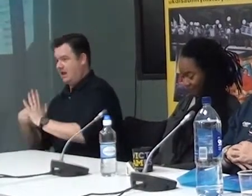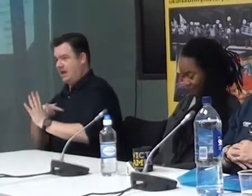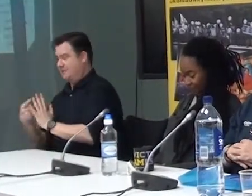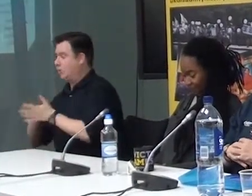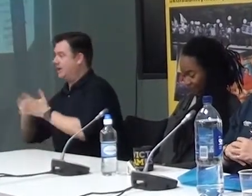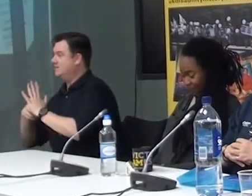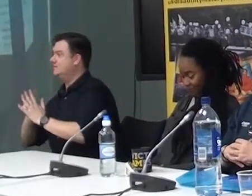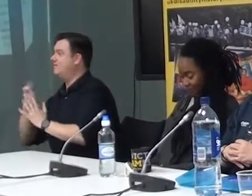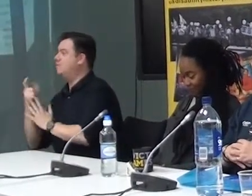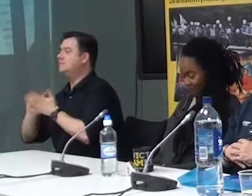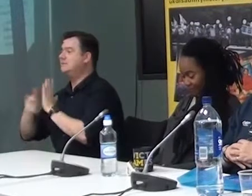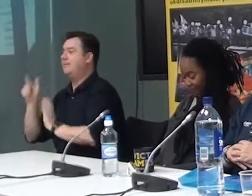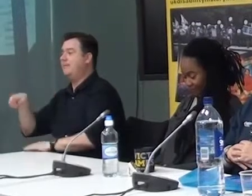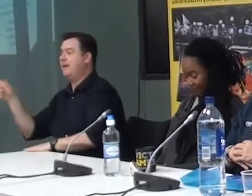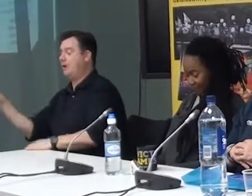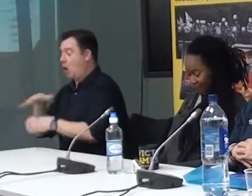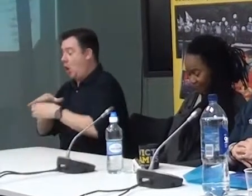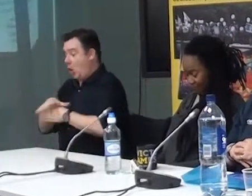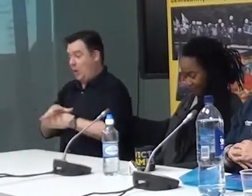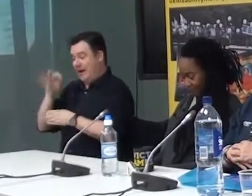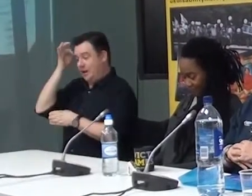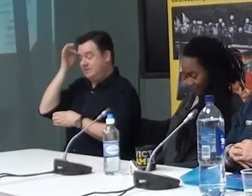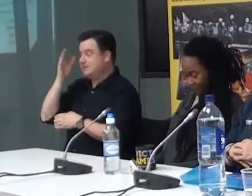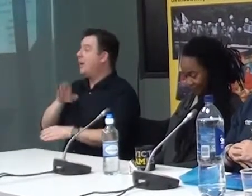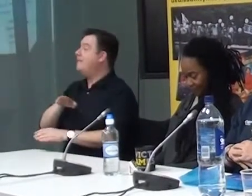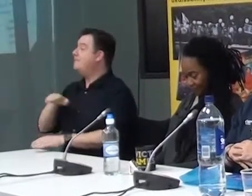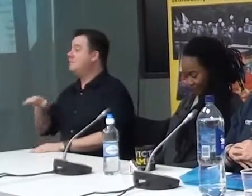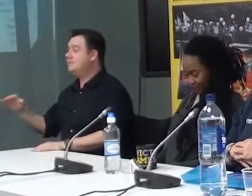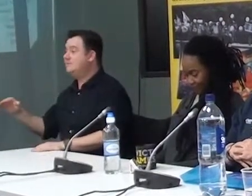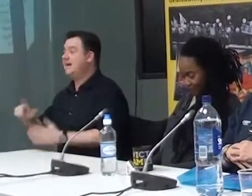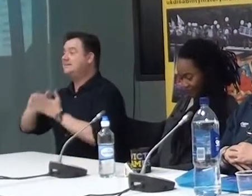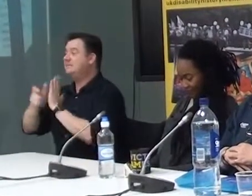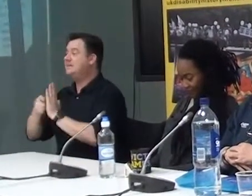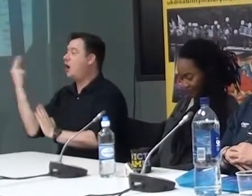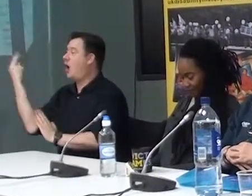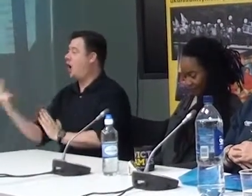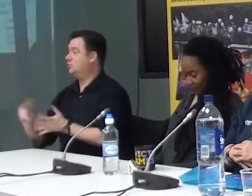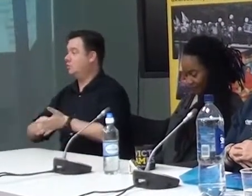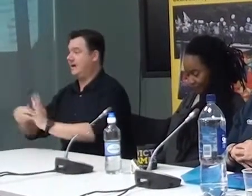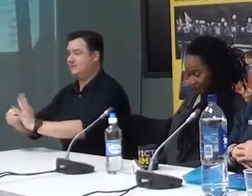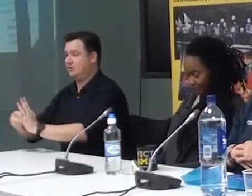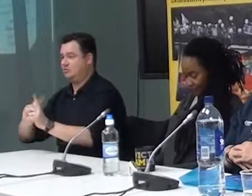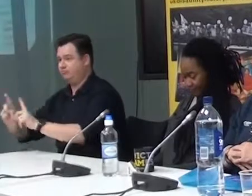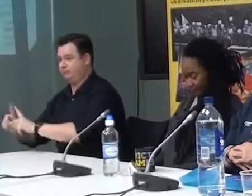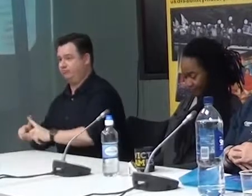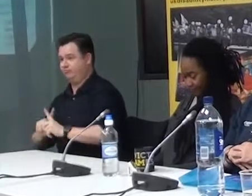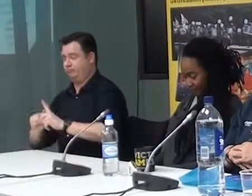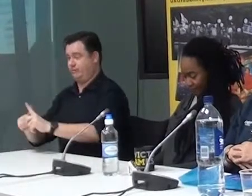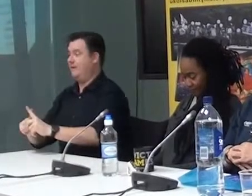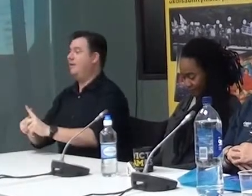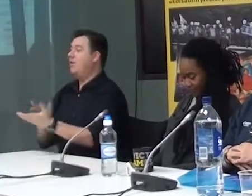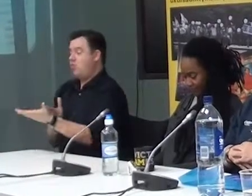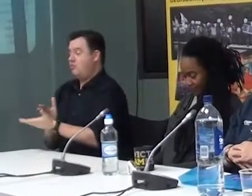people, local councils, museums and disability arts organisations. You know, I'd say in the 5 years it's been